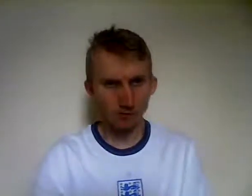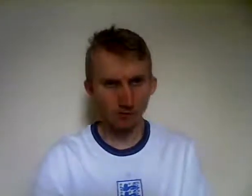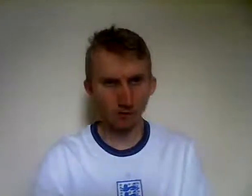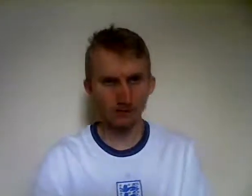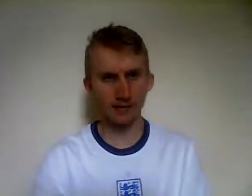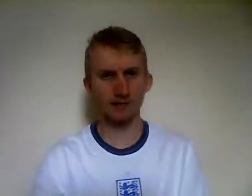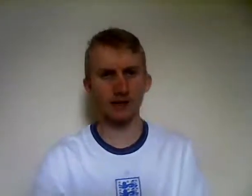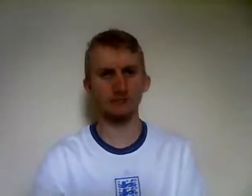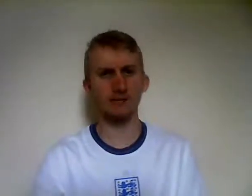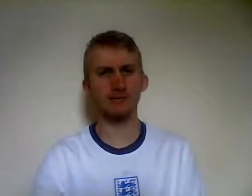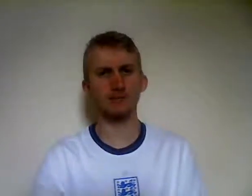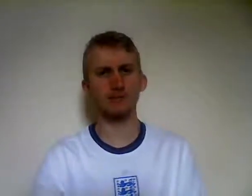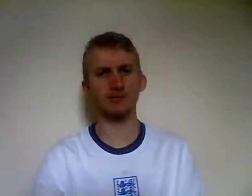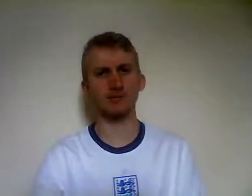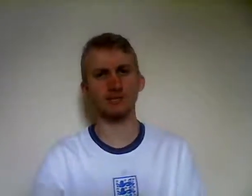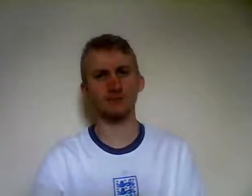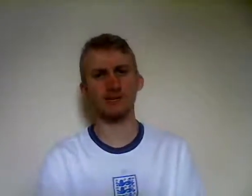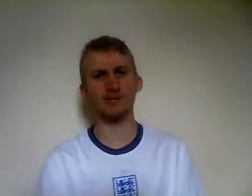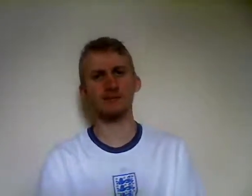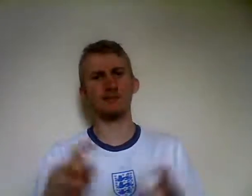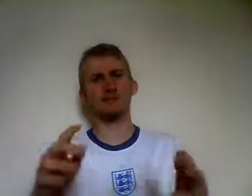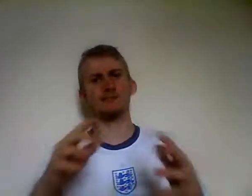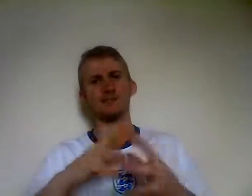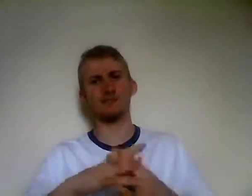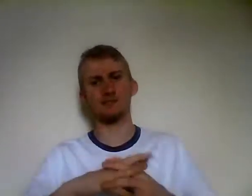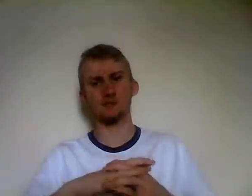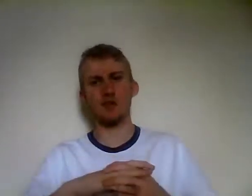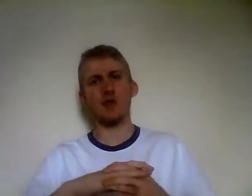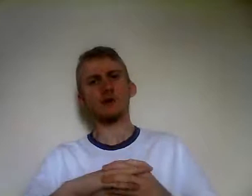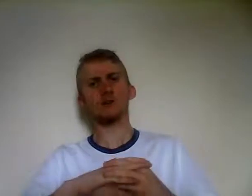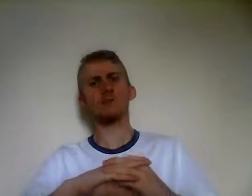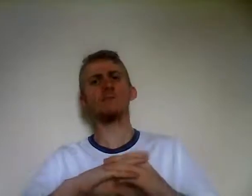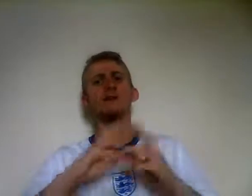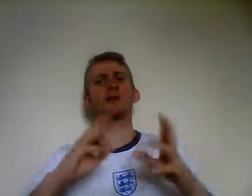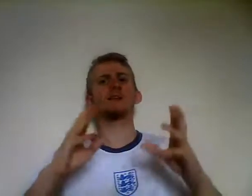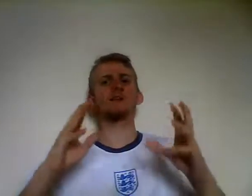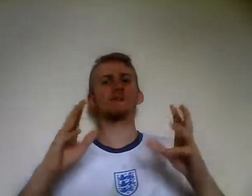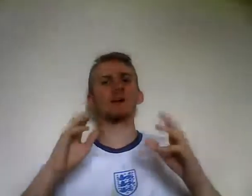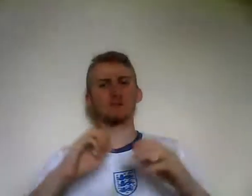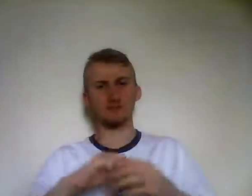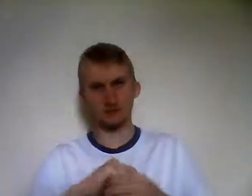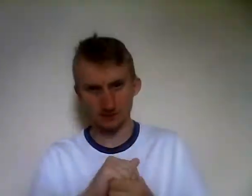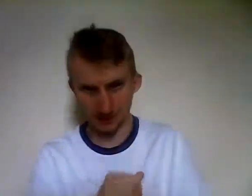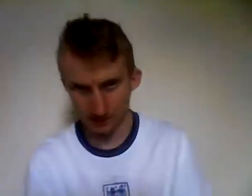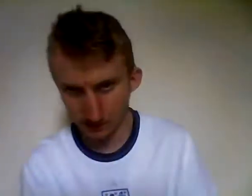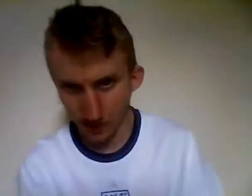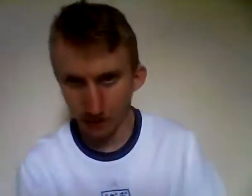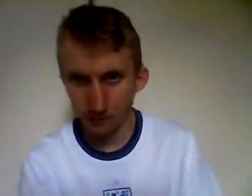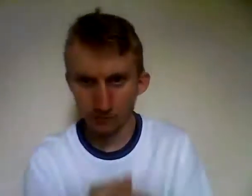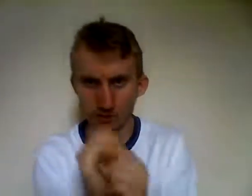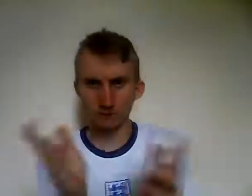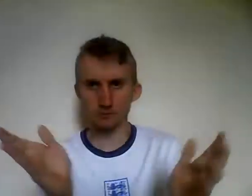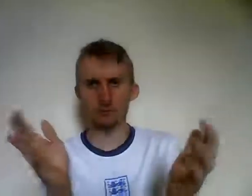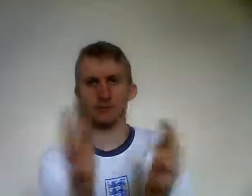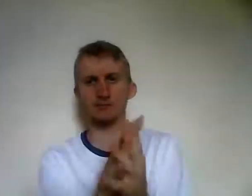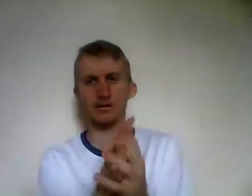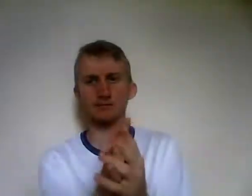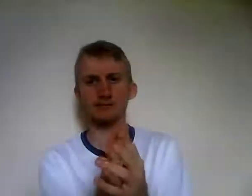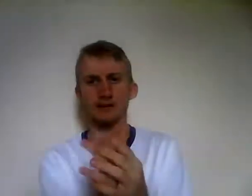Crawley Town had been in administration in the late 1990s, trouble began in 2006 when the club's players and staff were